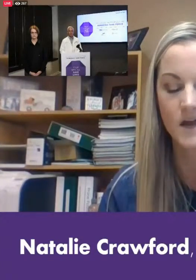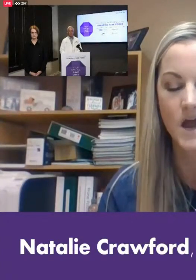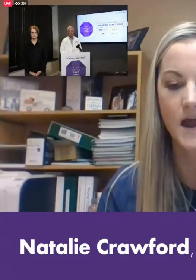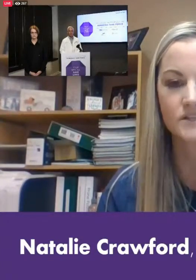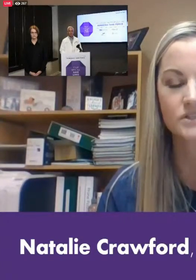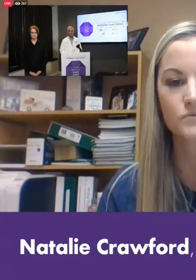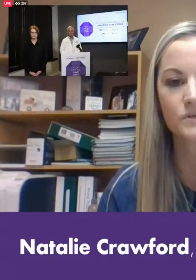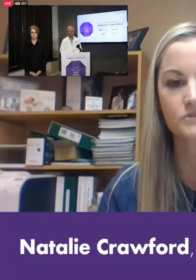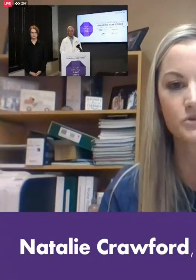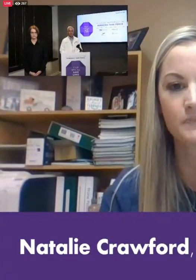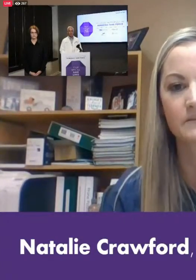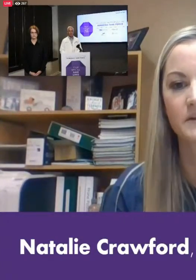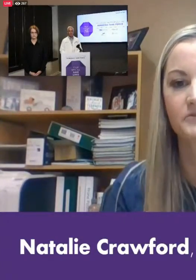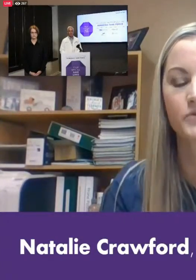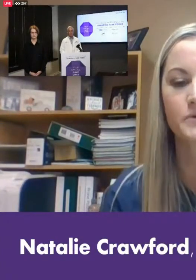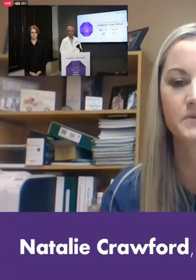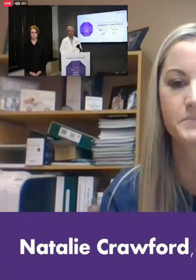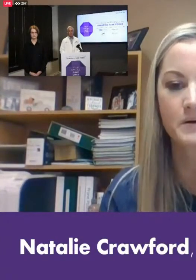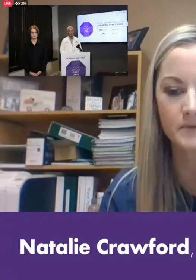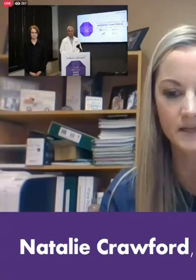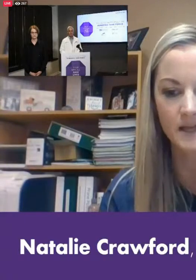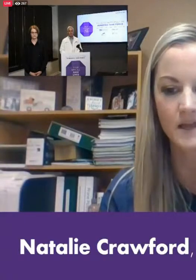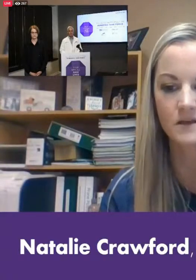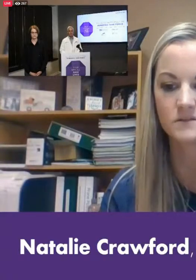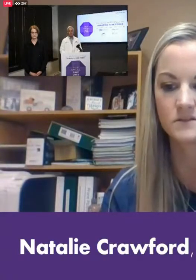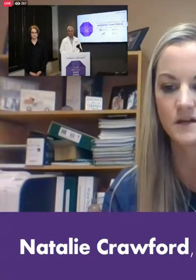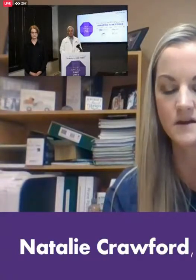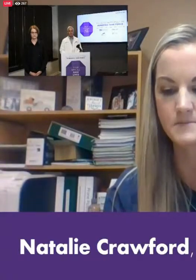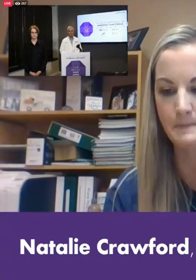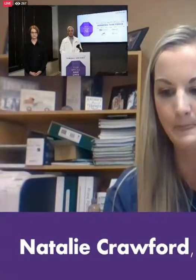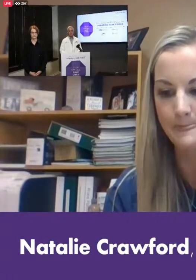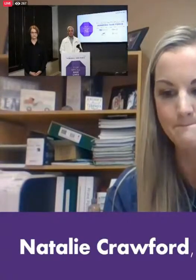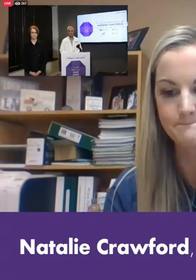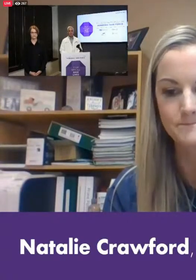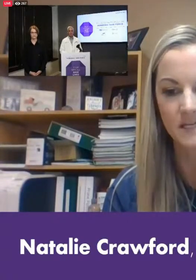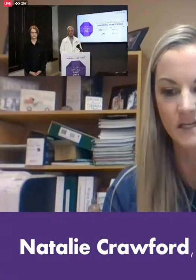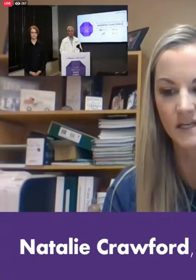And I just want so badly for the public and